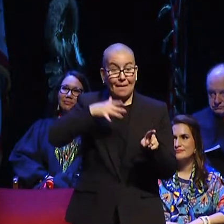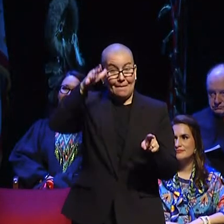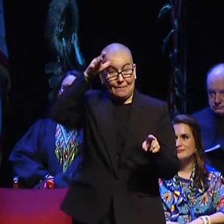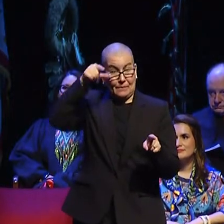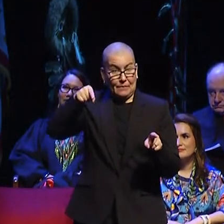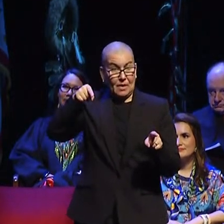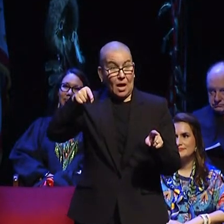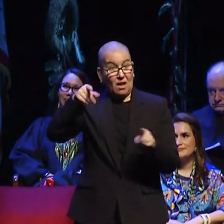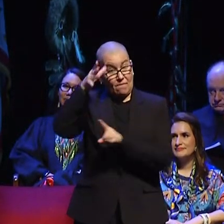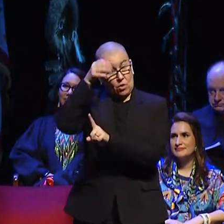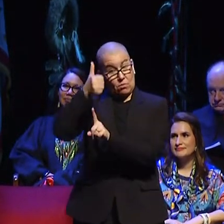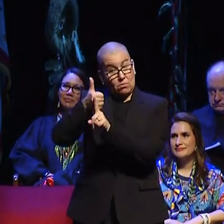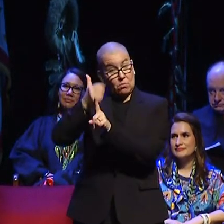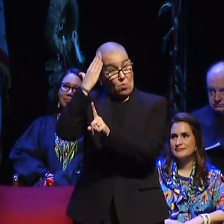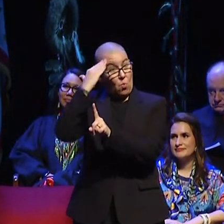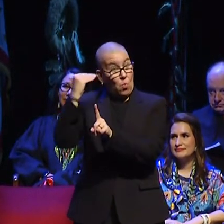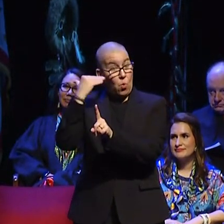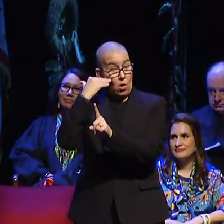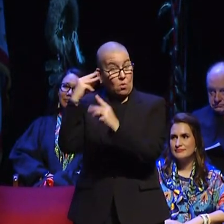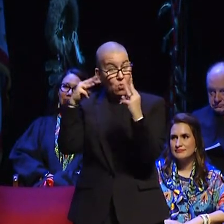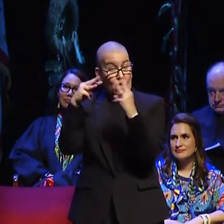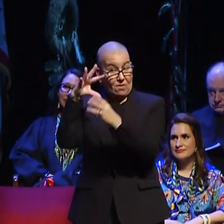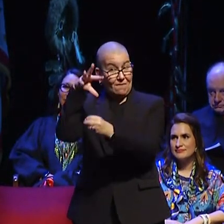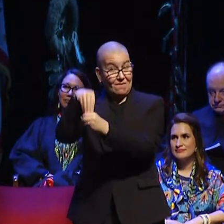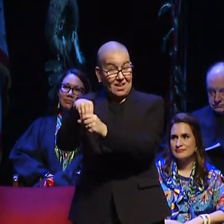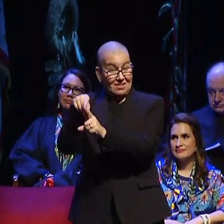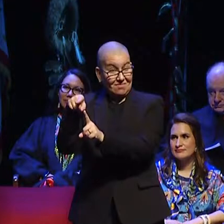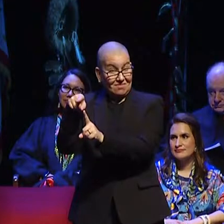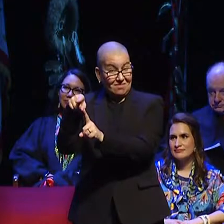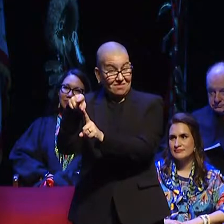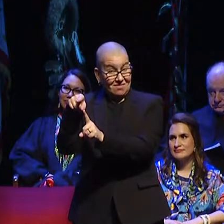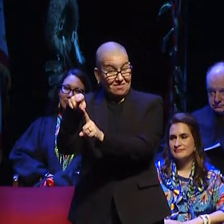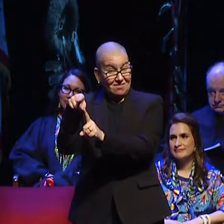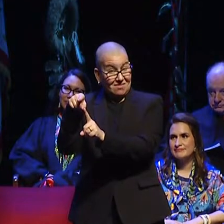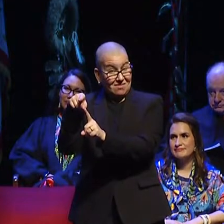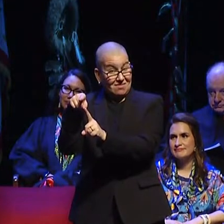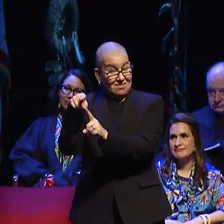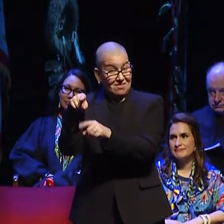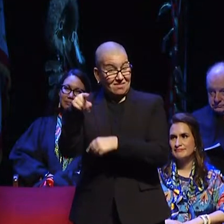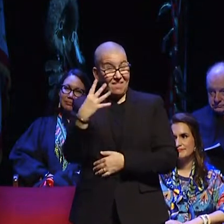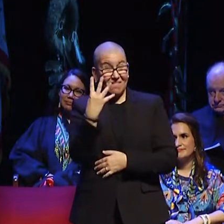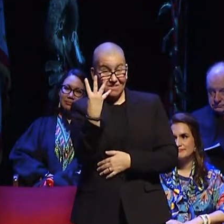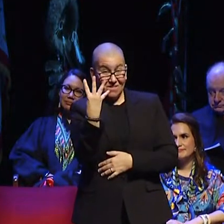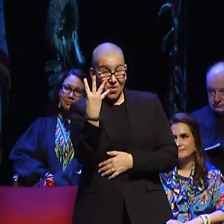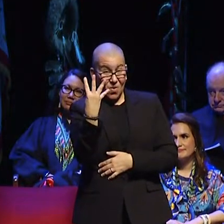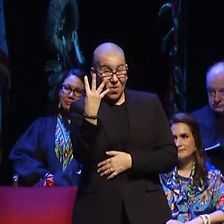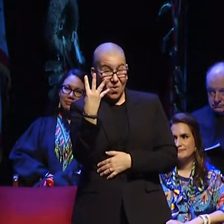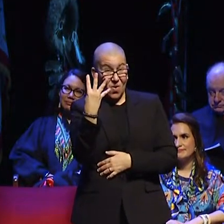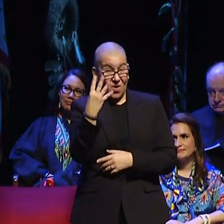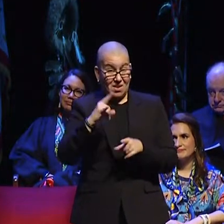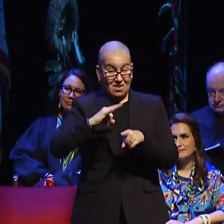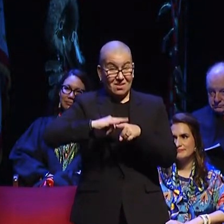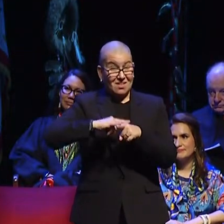an educator, and he was about a four-pack-a-day smoker who died of lung cancer when I was a teenager and my little brother was